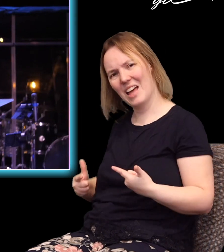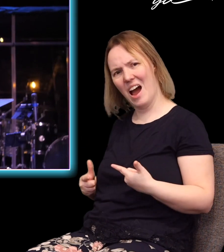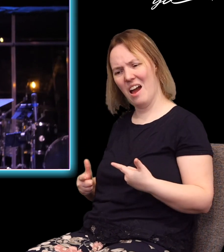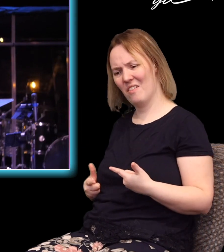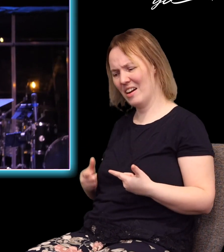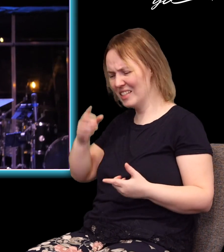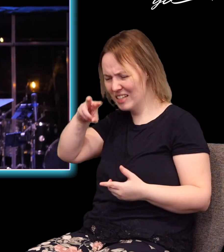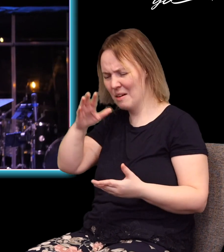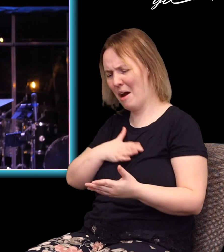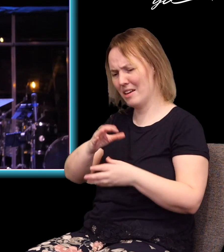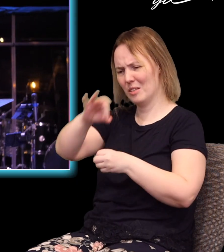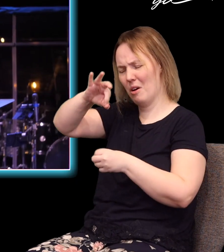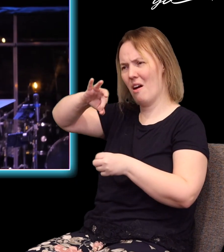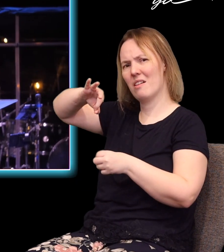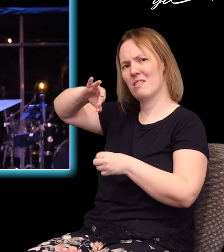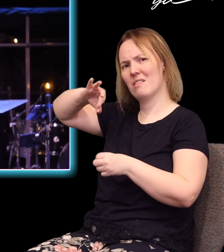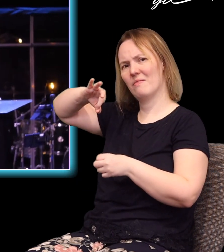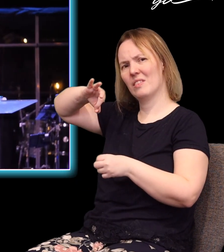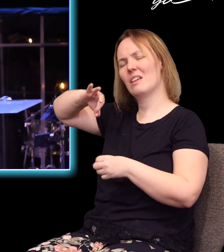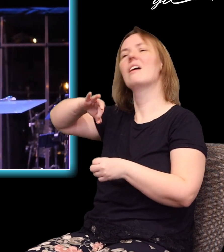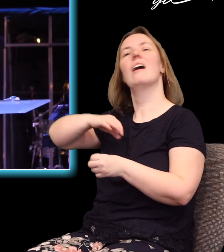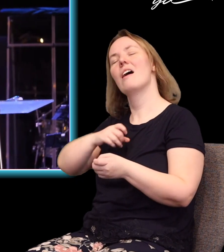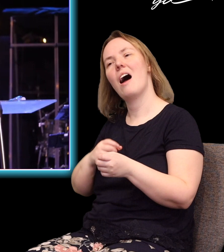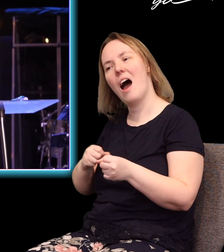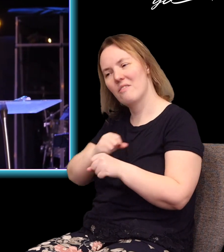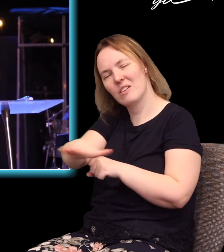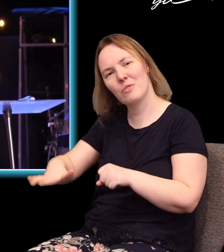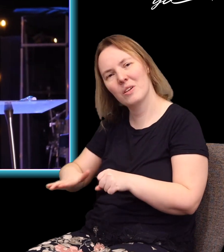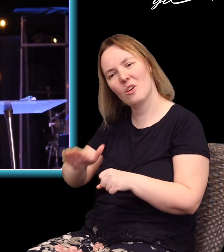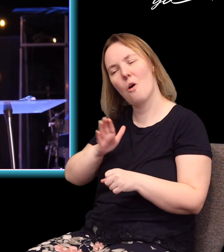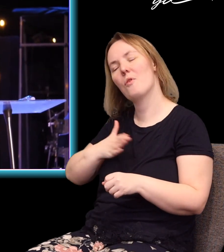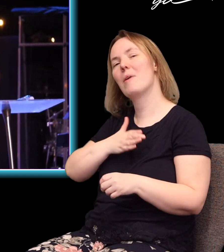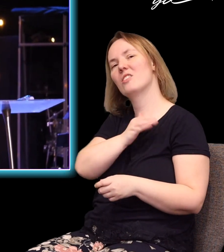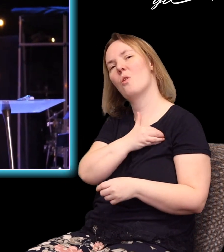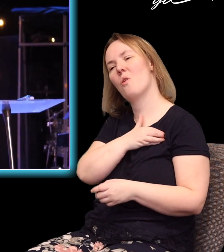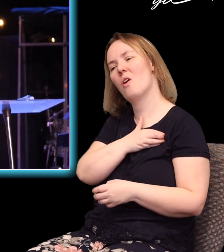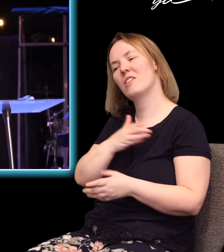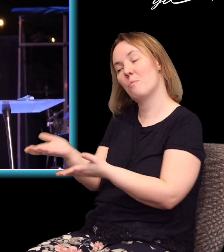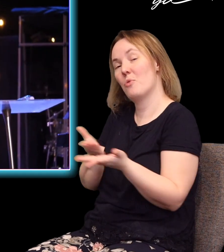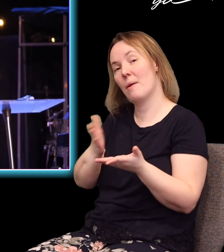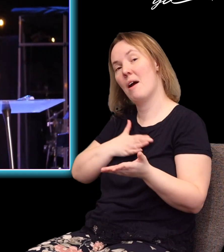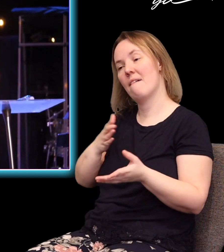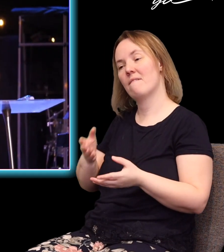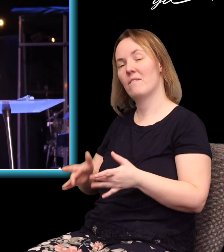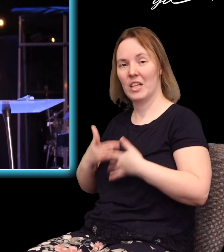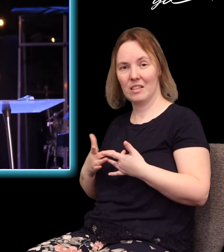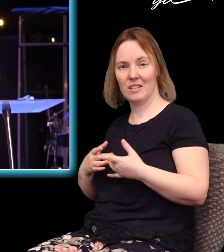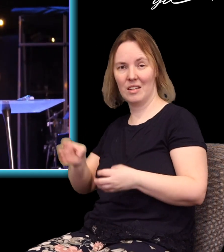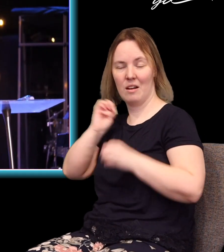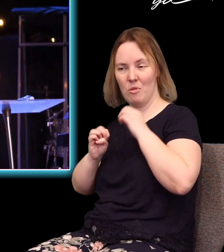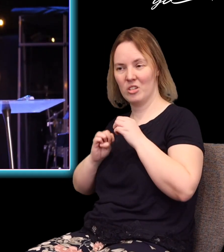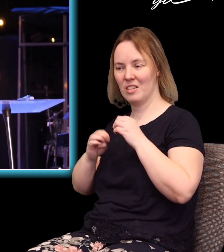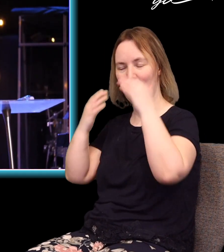I begin to see my spirit actually have sway over my soul and to bring my feelings and emotions and my